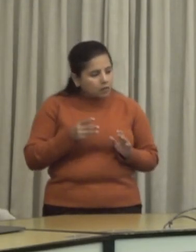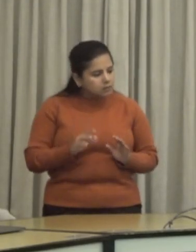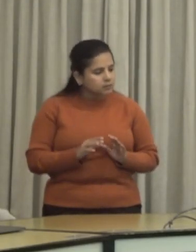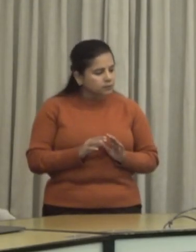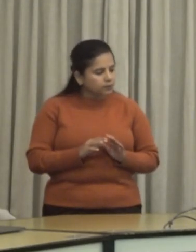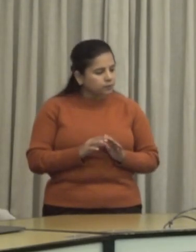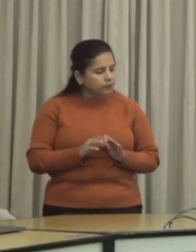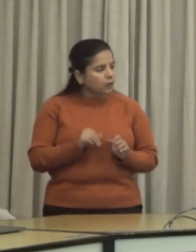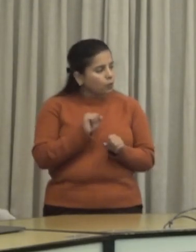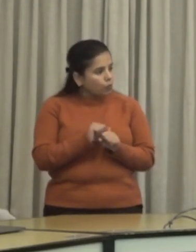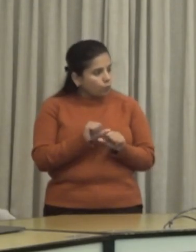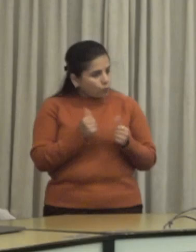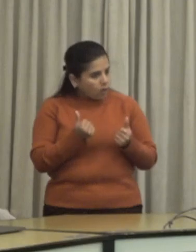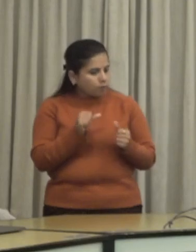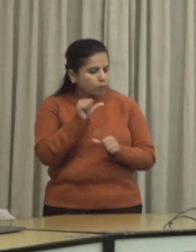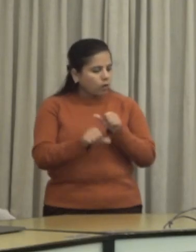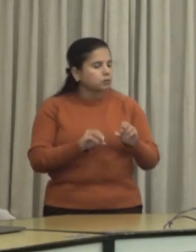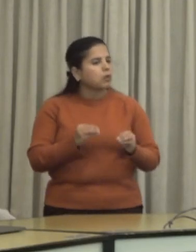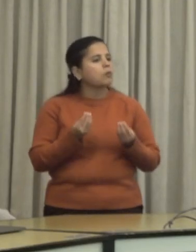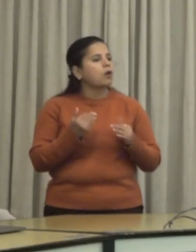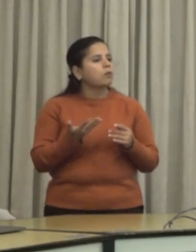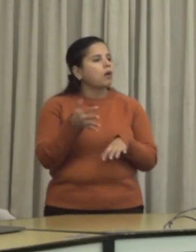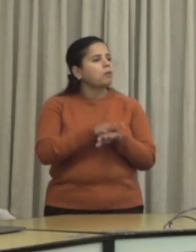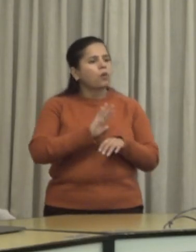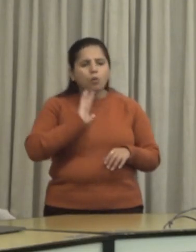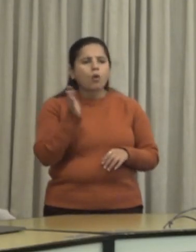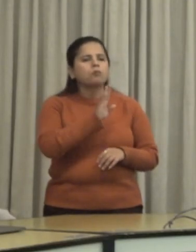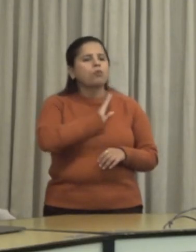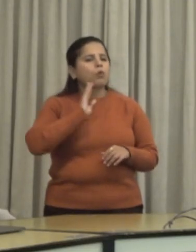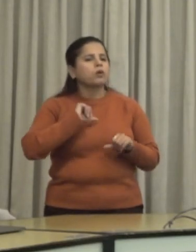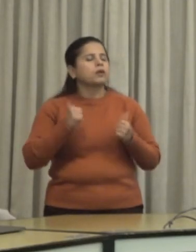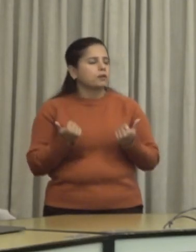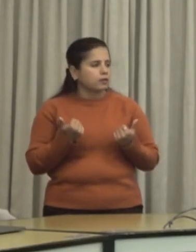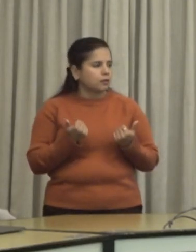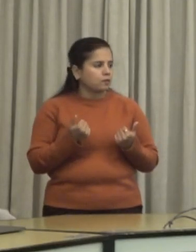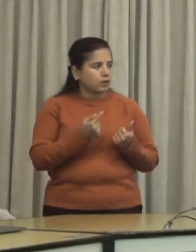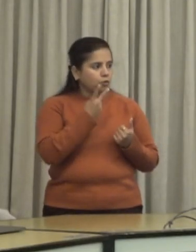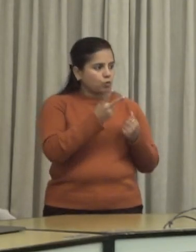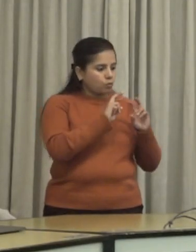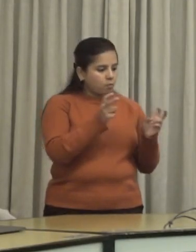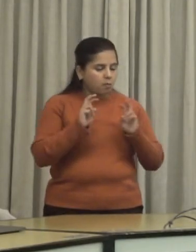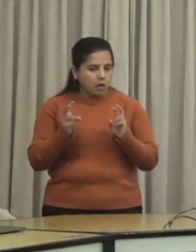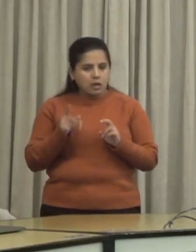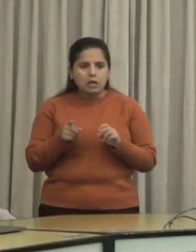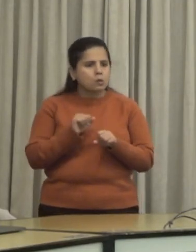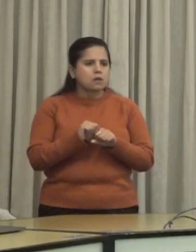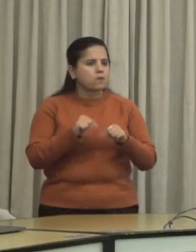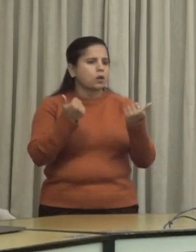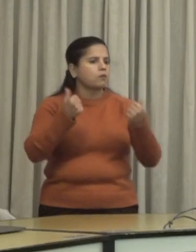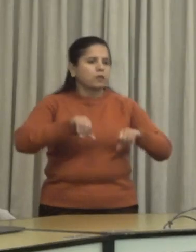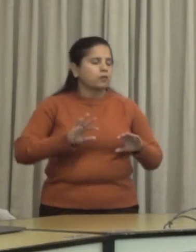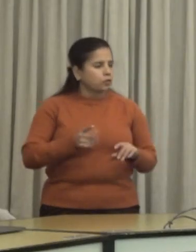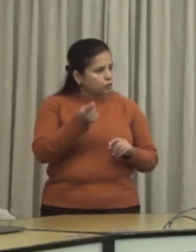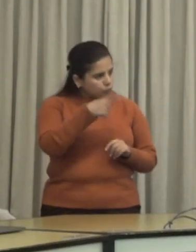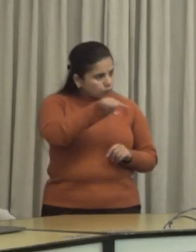a workable procedure which is applicable across the board. Now, having two panels makes it unworkable. So you